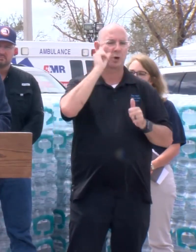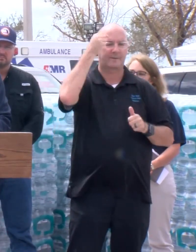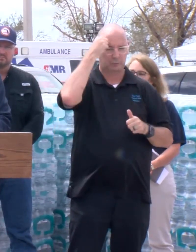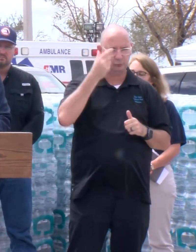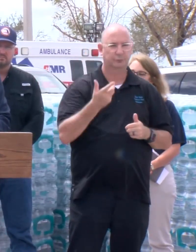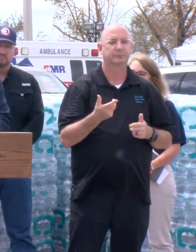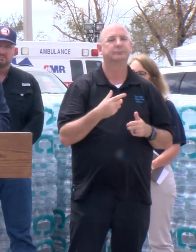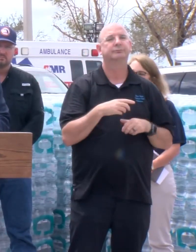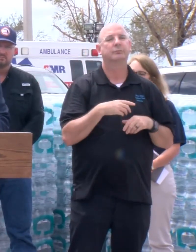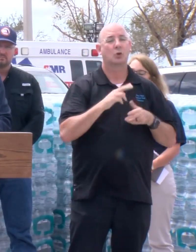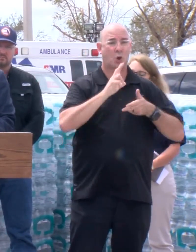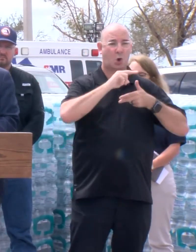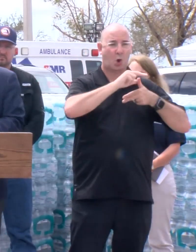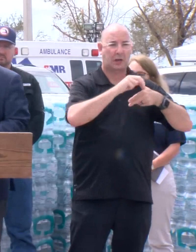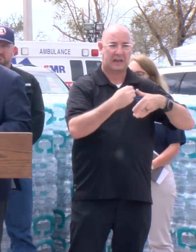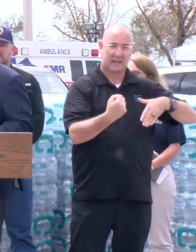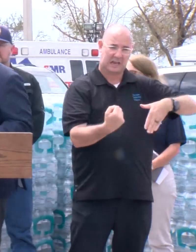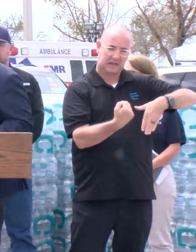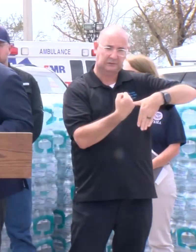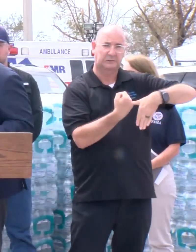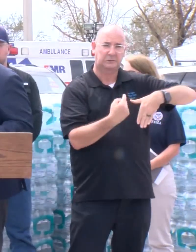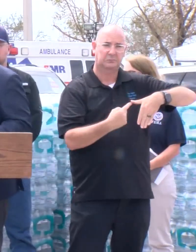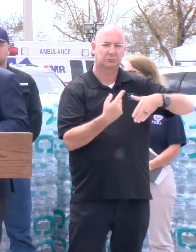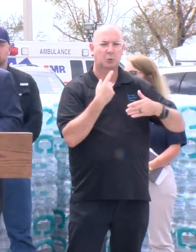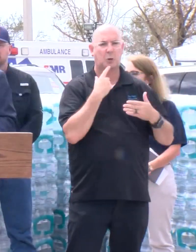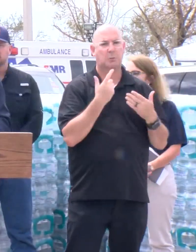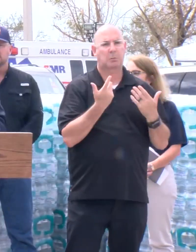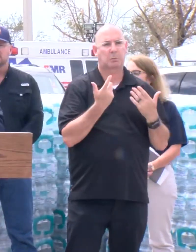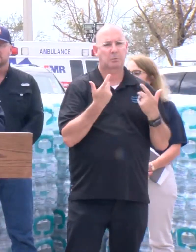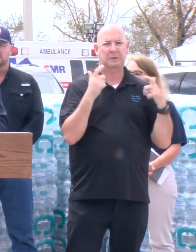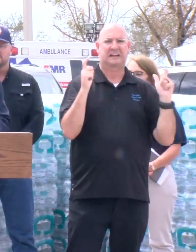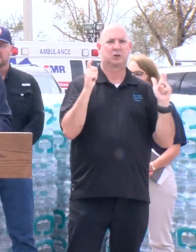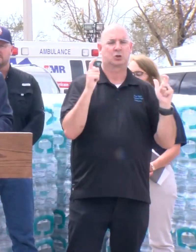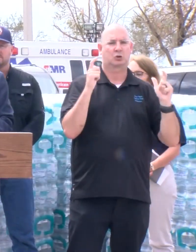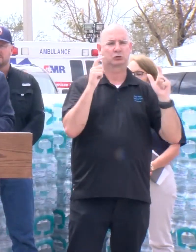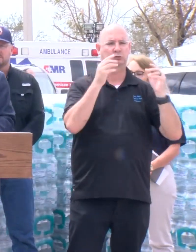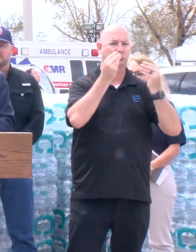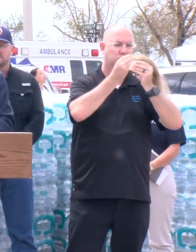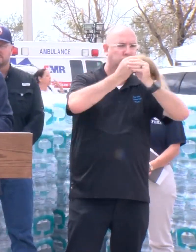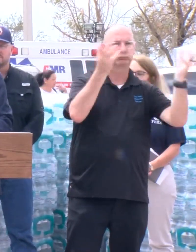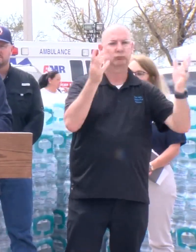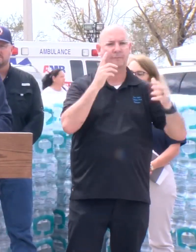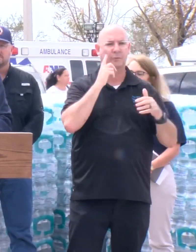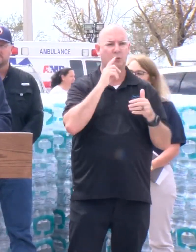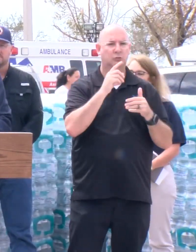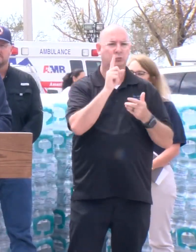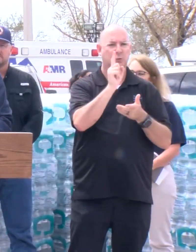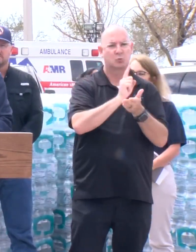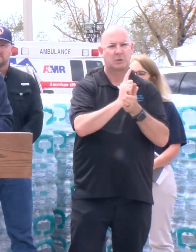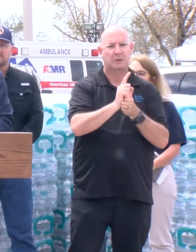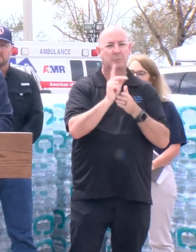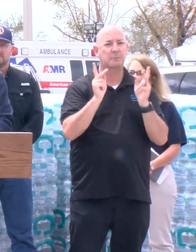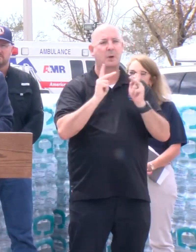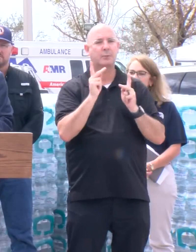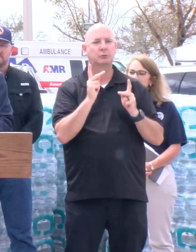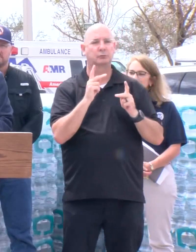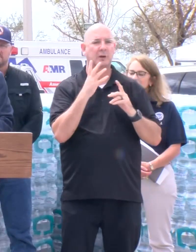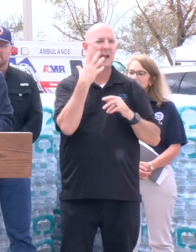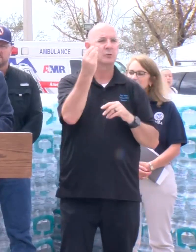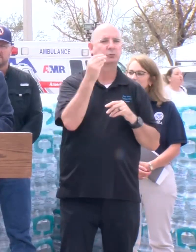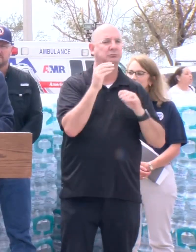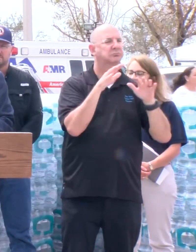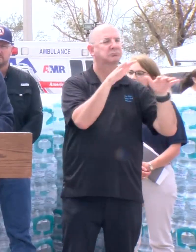It was kind of a big story, for like a week maybe, and then kind of people outside the area left, and you're seeing that here as